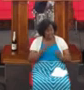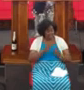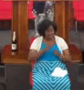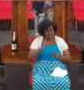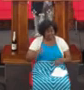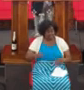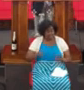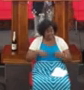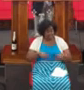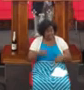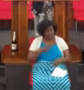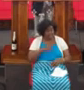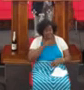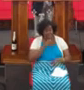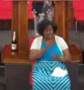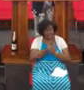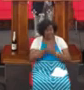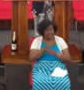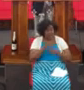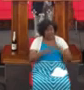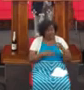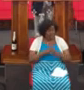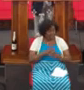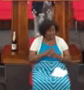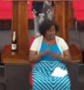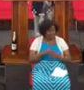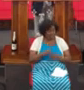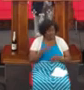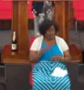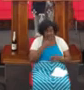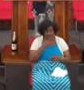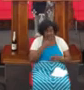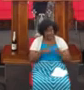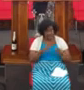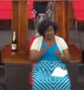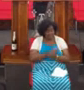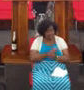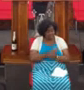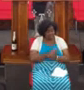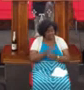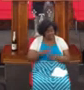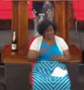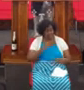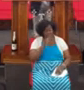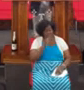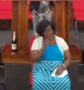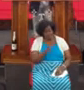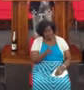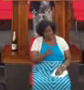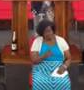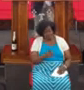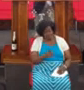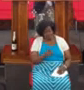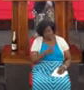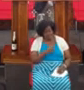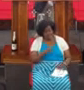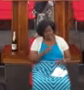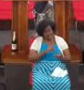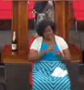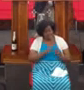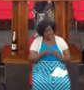let us not love in word, neither in tongue, but in deed and in truth. Our religious